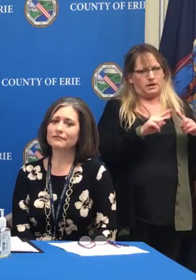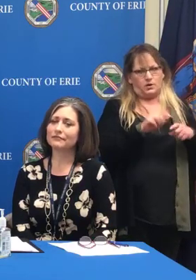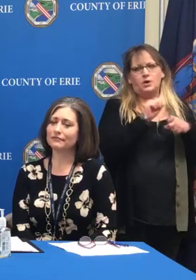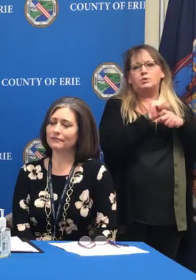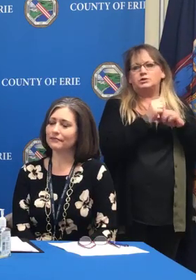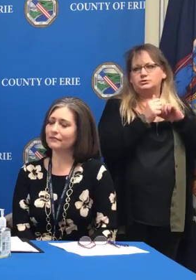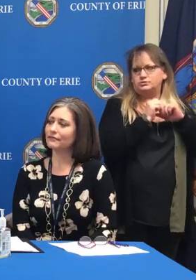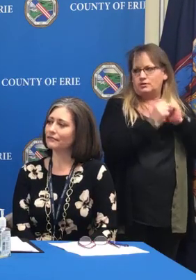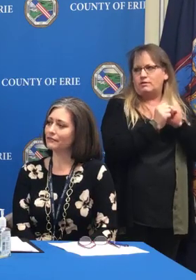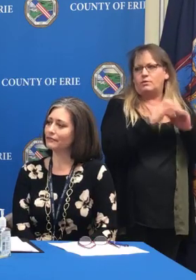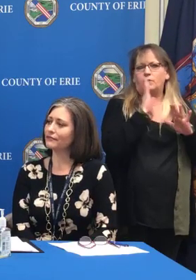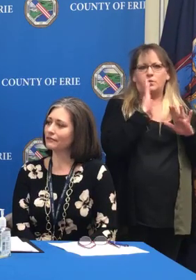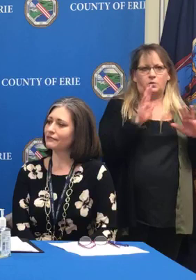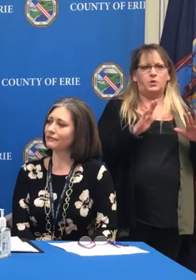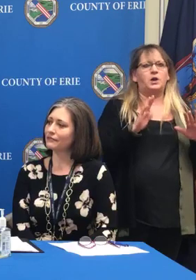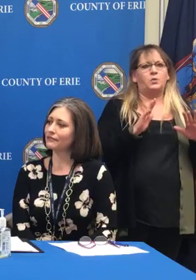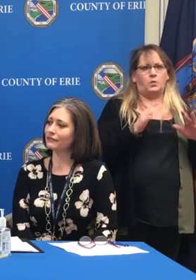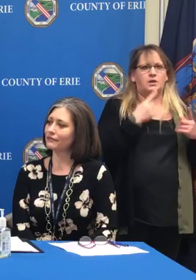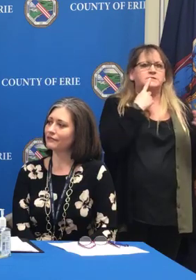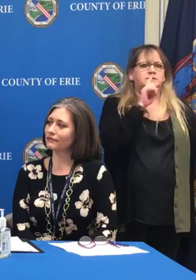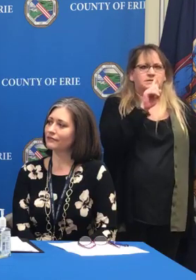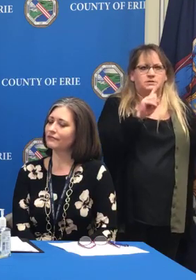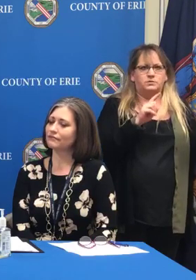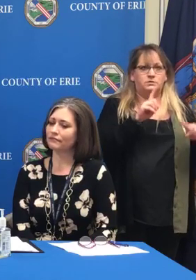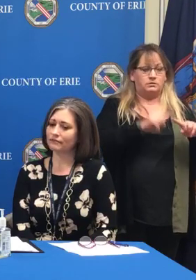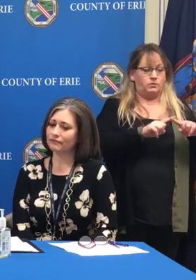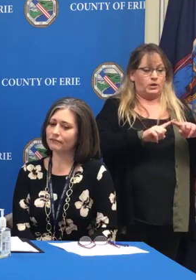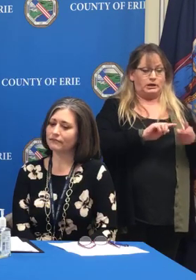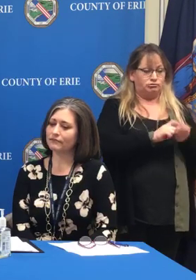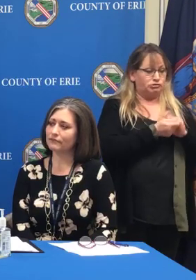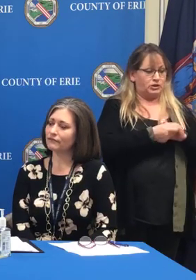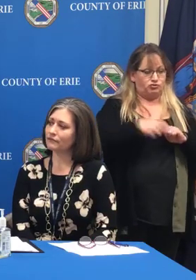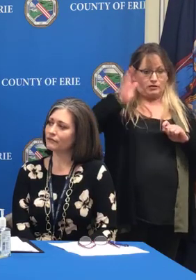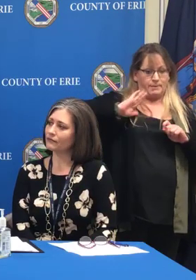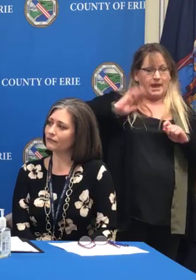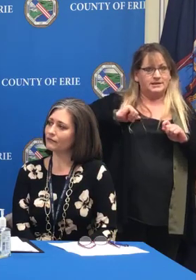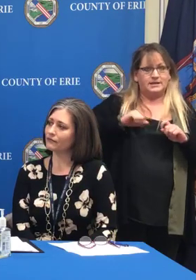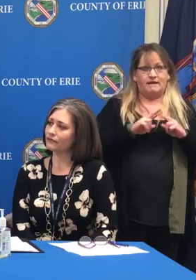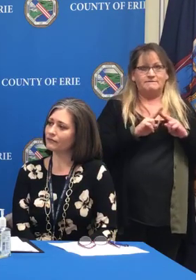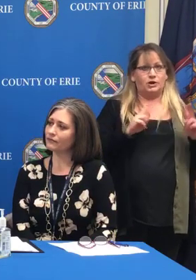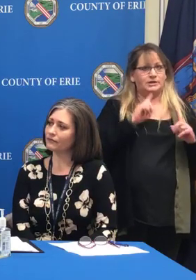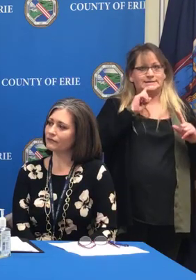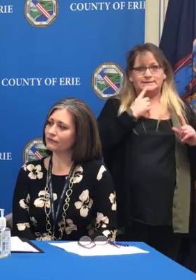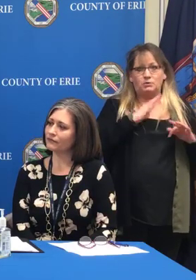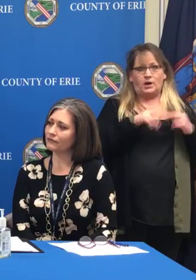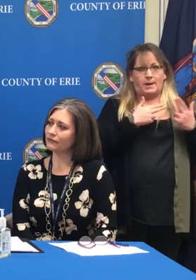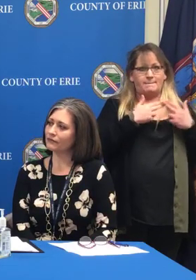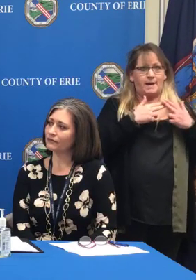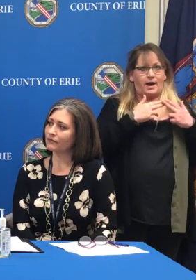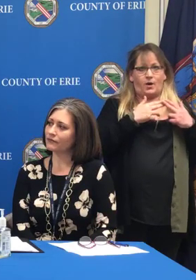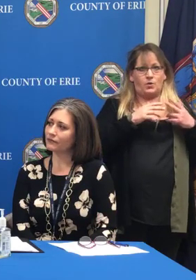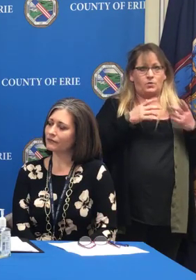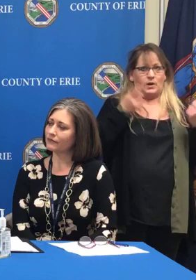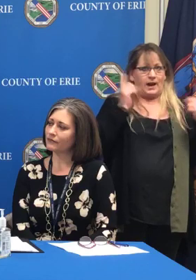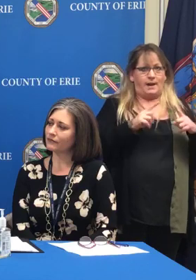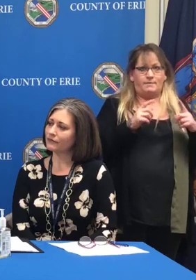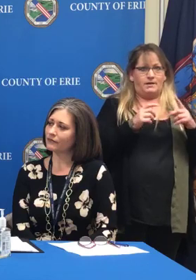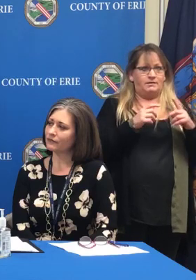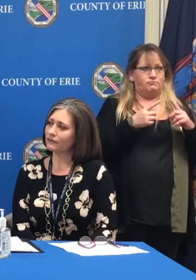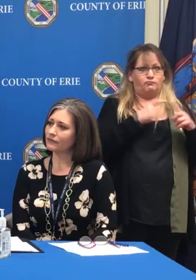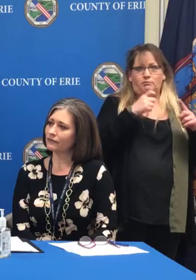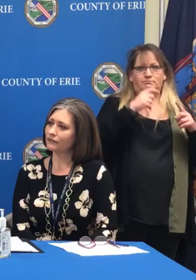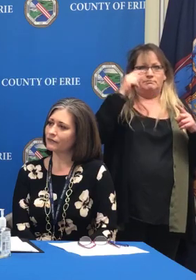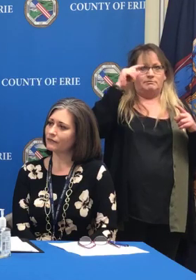community. We can't change the past. I'm very disappointed about some of the actions that were taken in the past by the